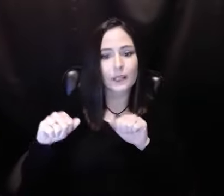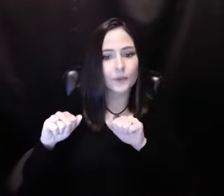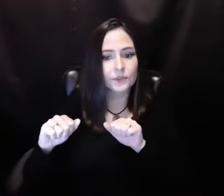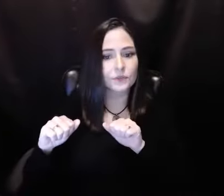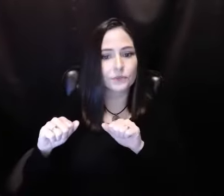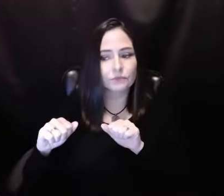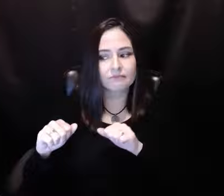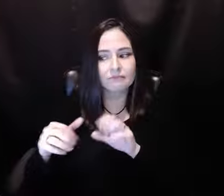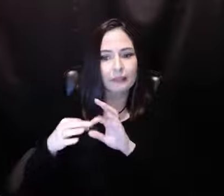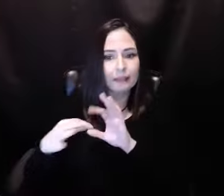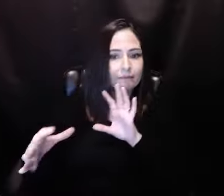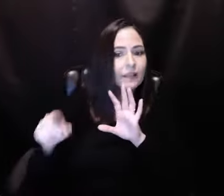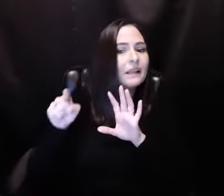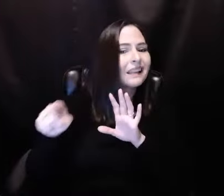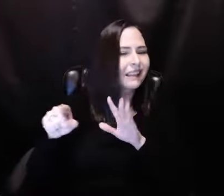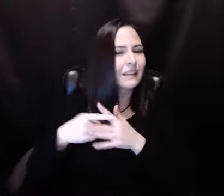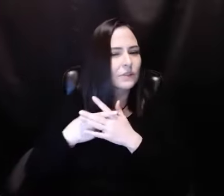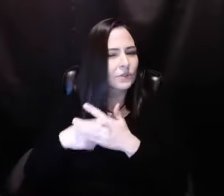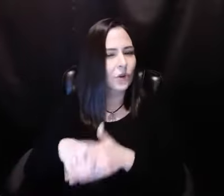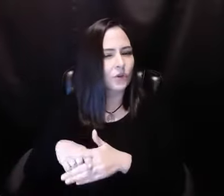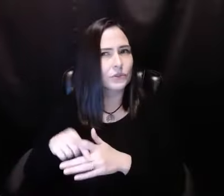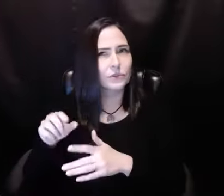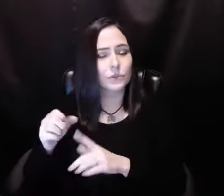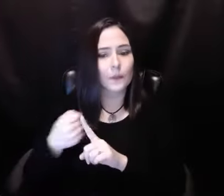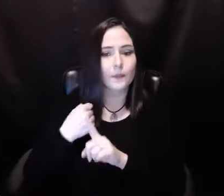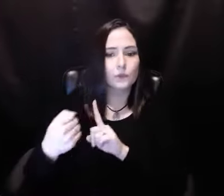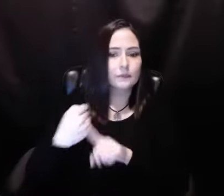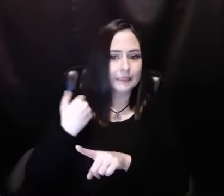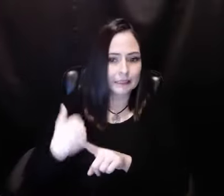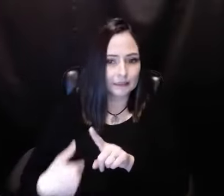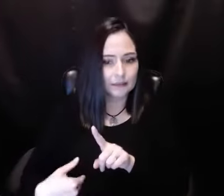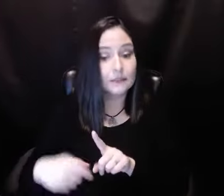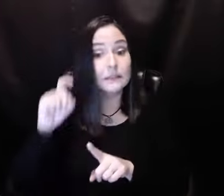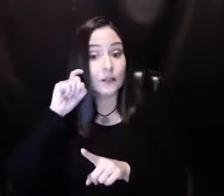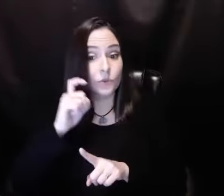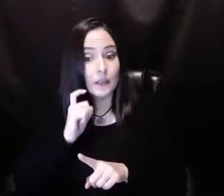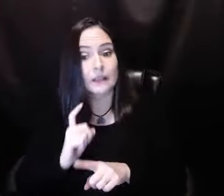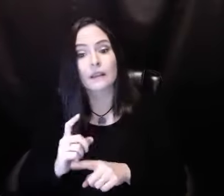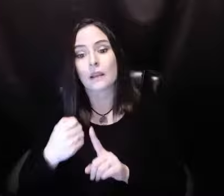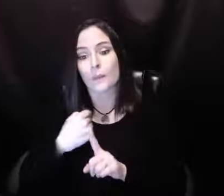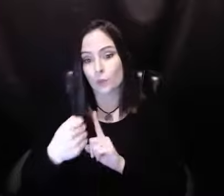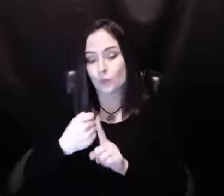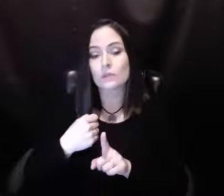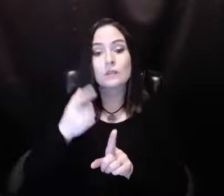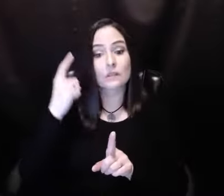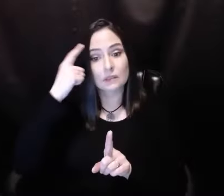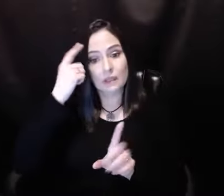Eventually, I was able to leave this guy because he was starting to abuse me